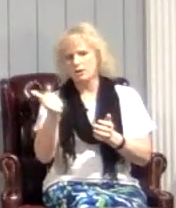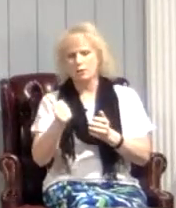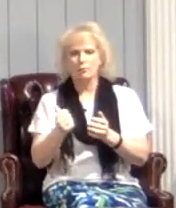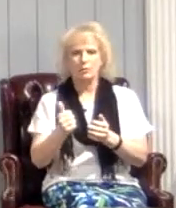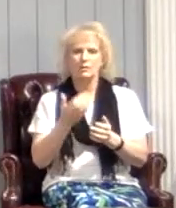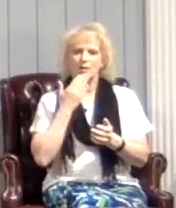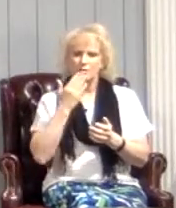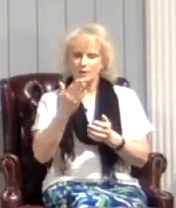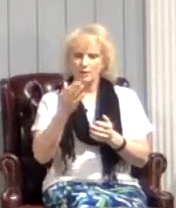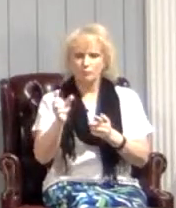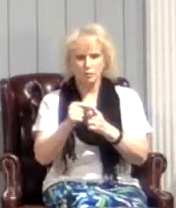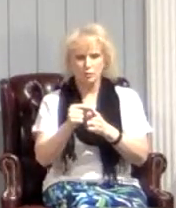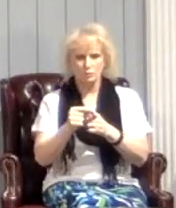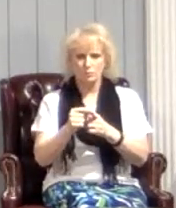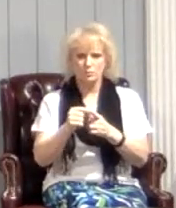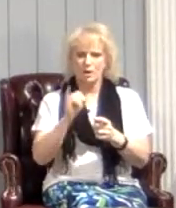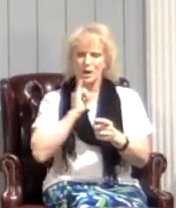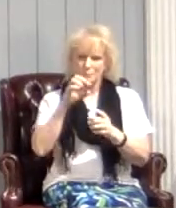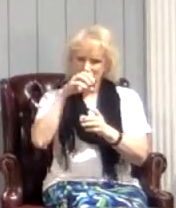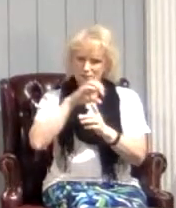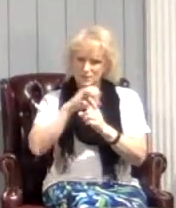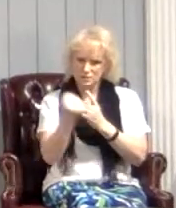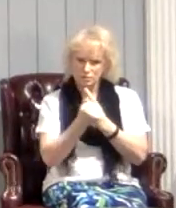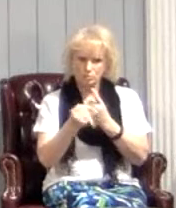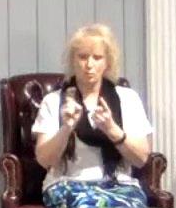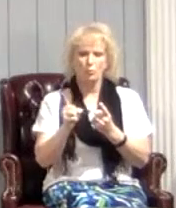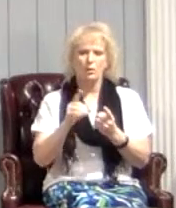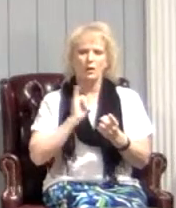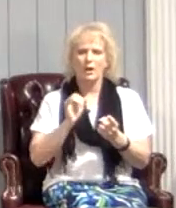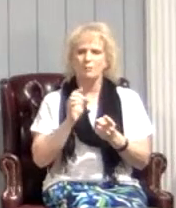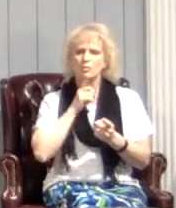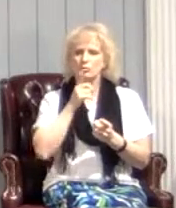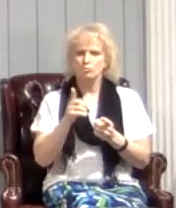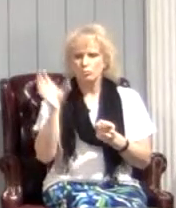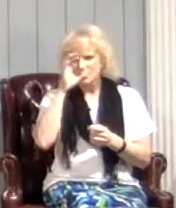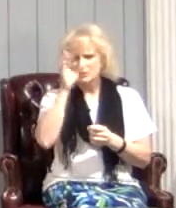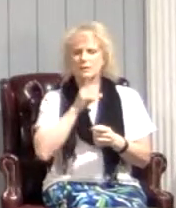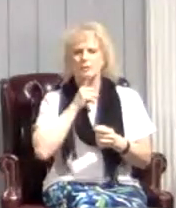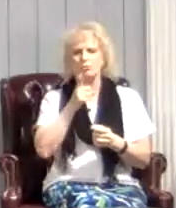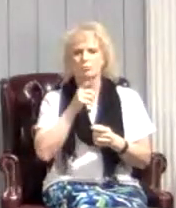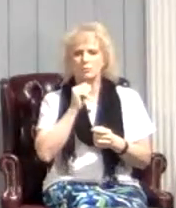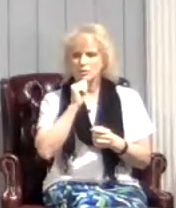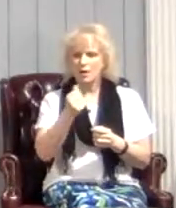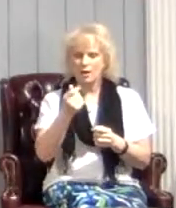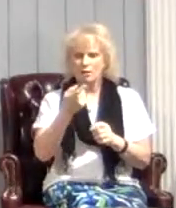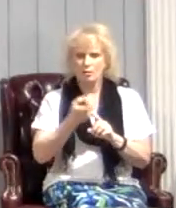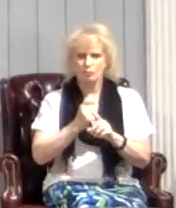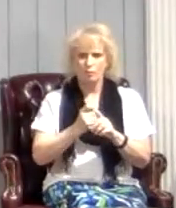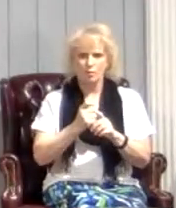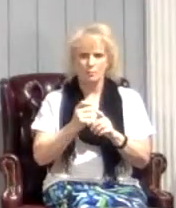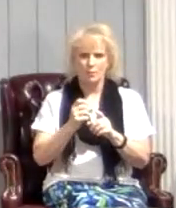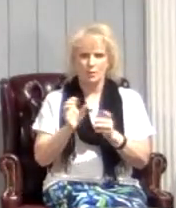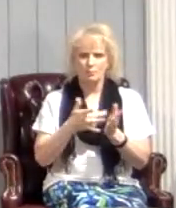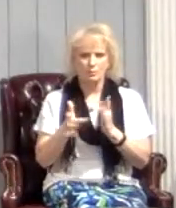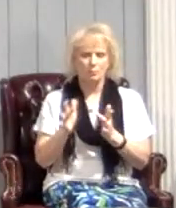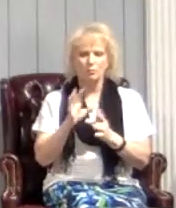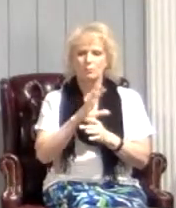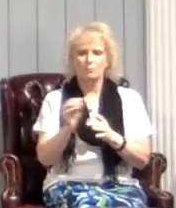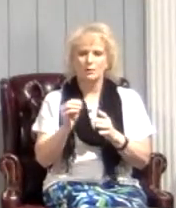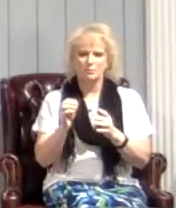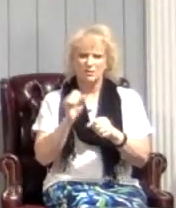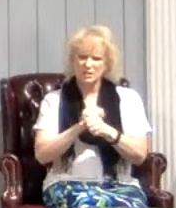you for these words, brother. I'm in a situation today where I'm truly seeking the truth, not from the biblical standpoint, but dealing with